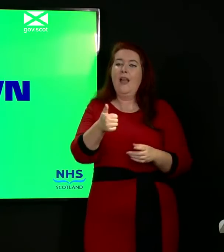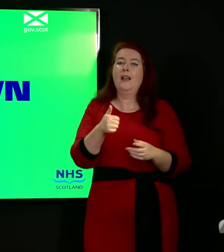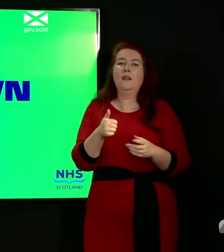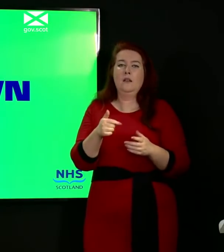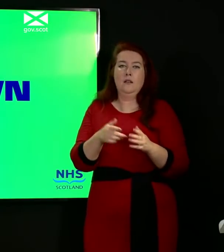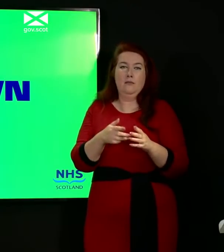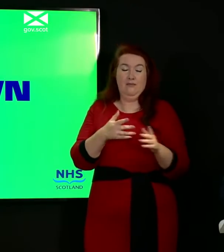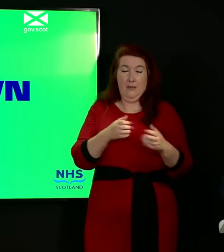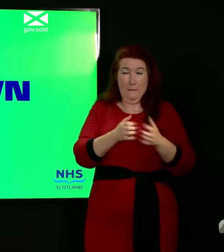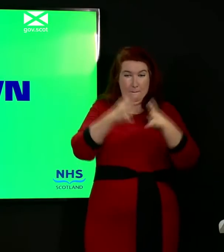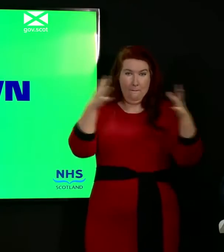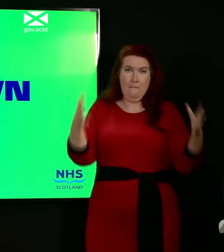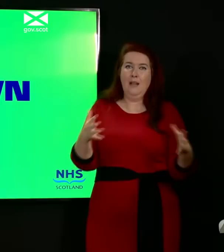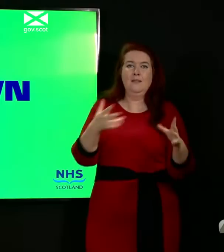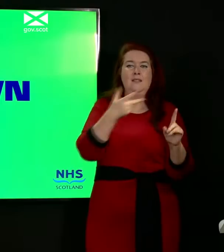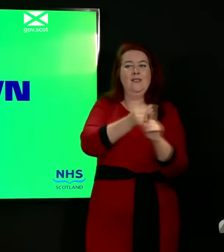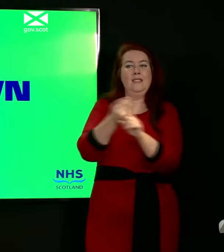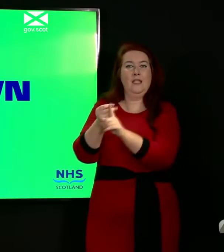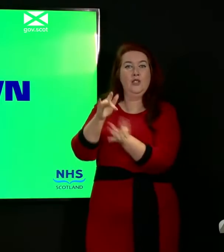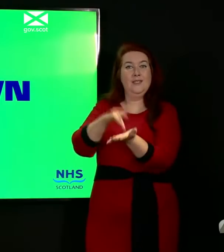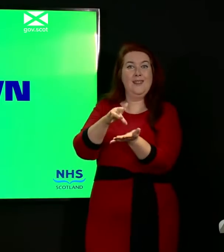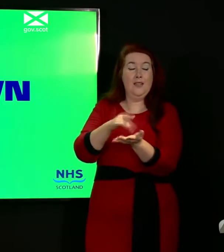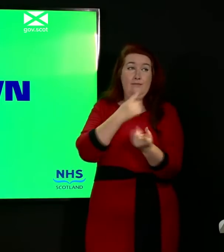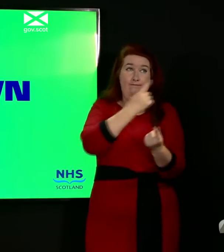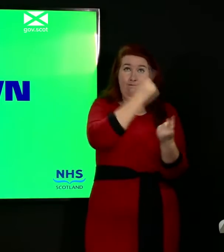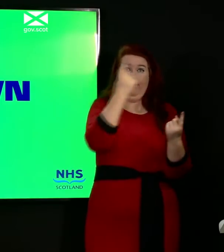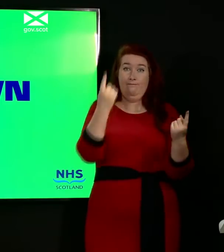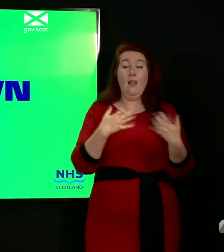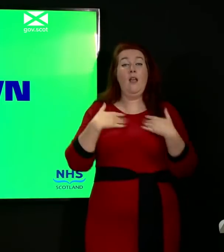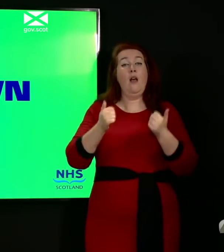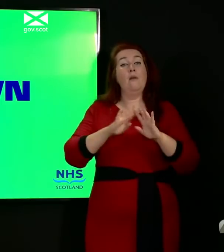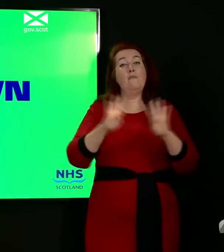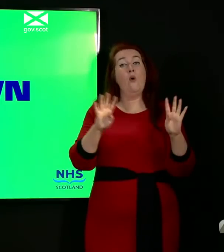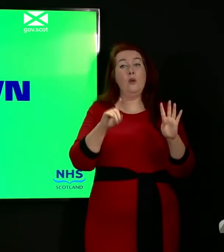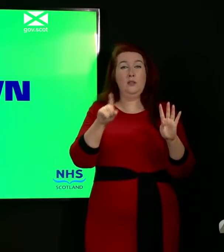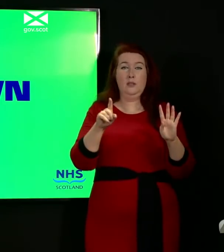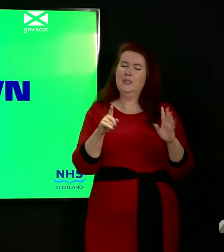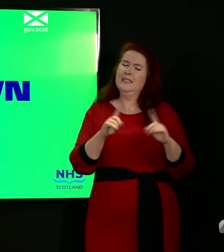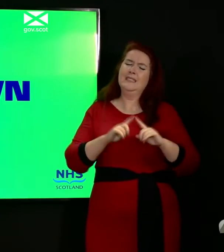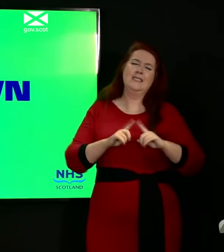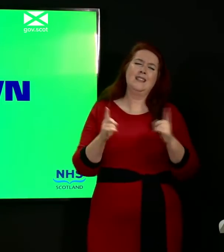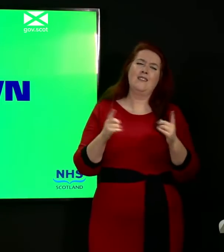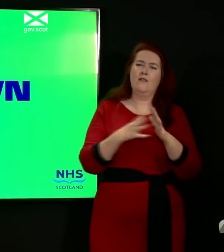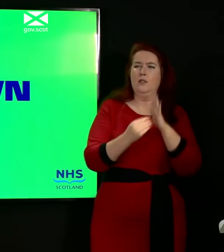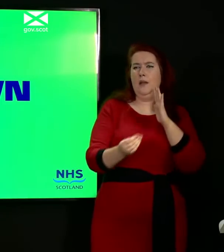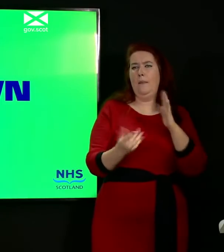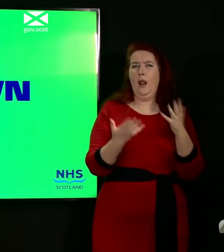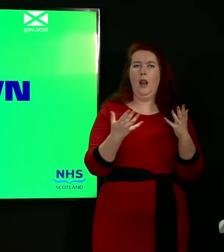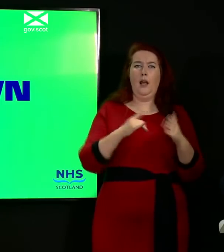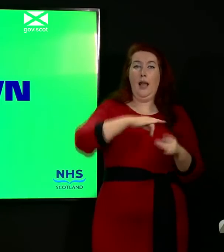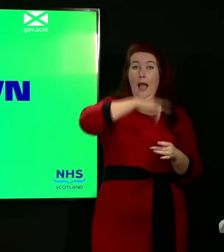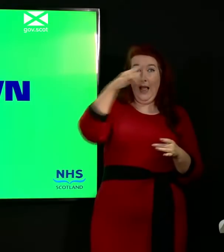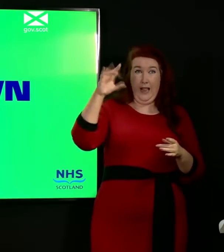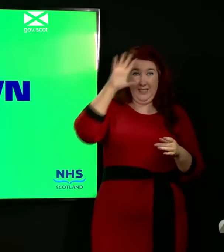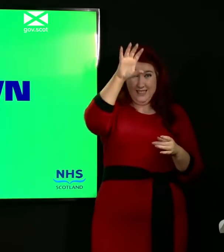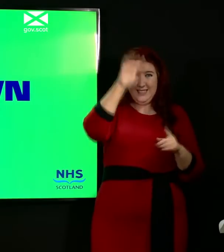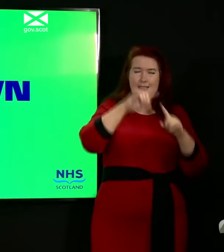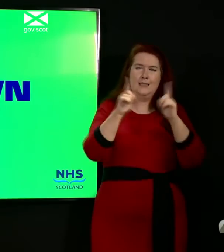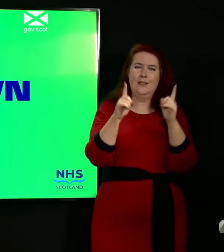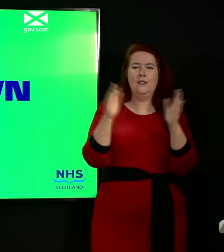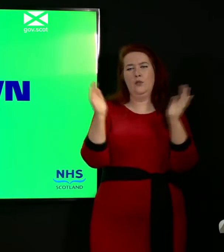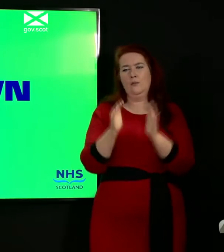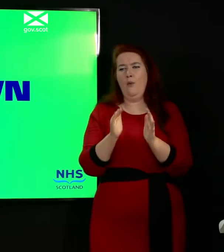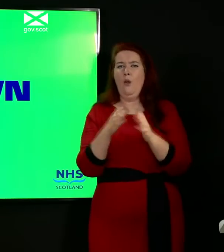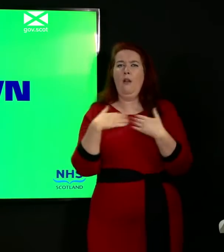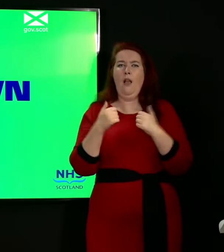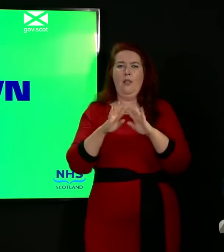vaccination centres. And each health board is planning what that will look like. That will be very different in a big health board the size of Highland compared to a smaller health